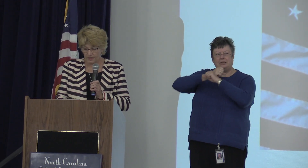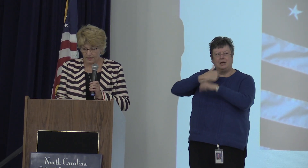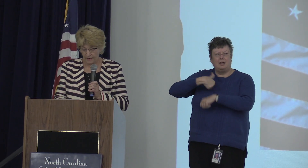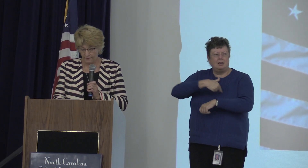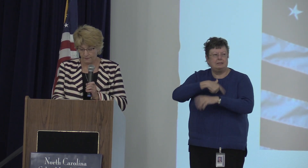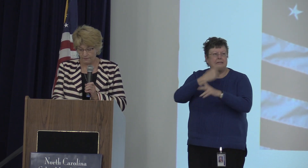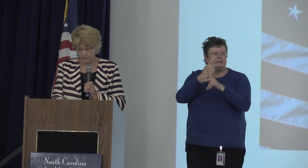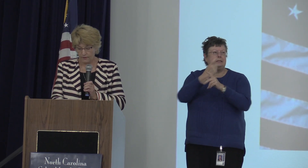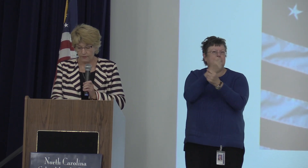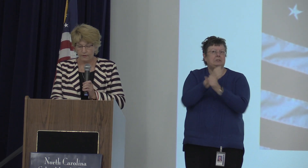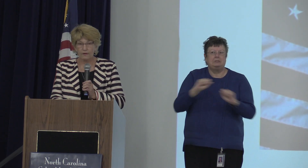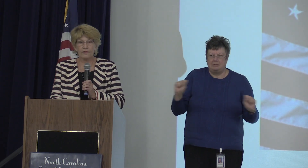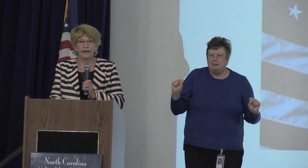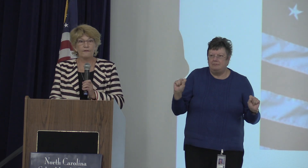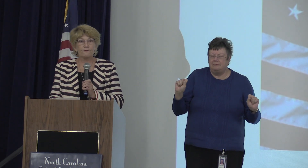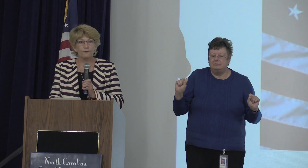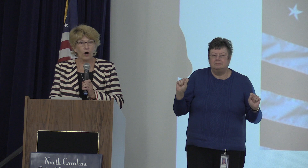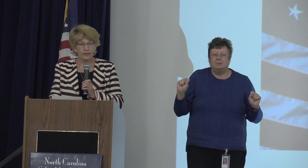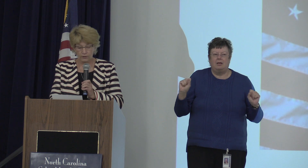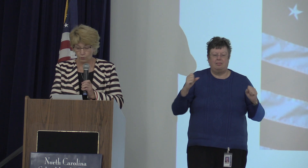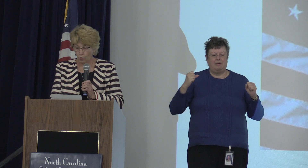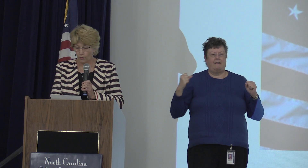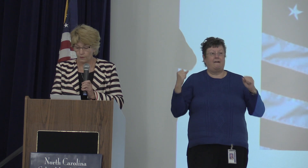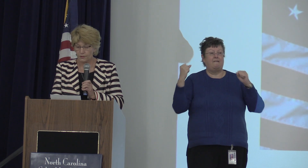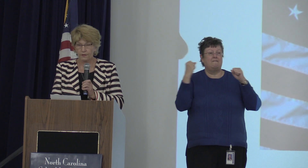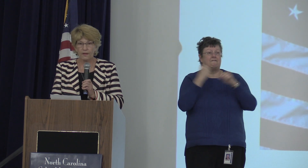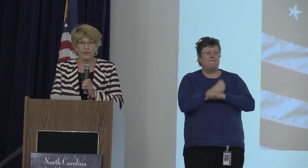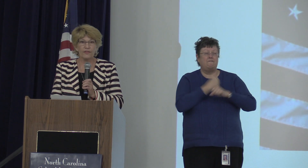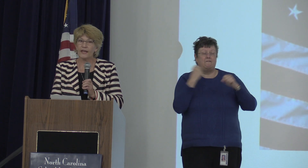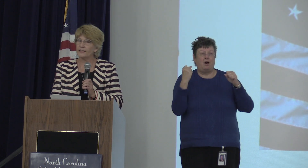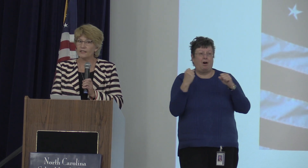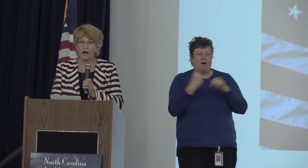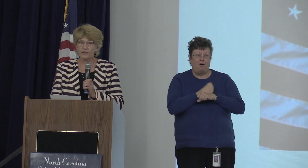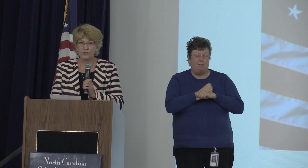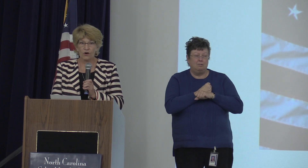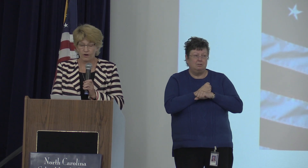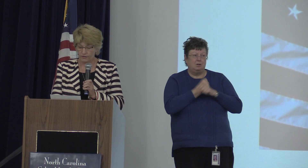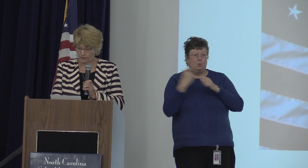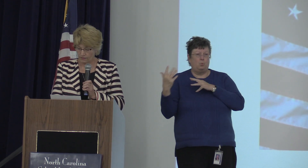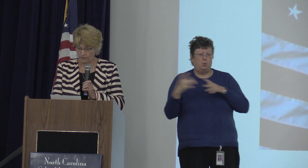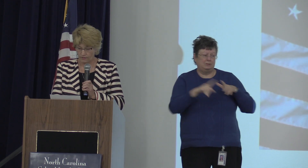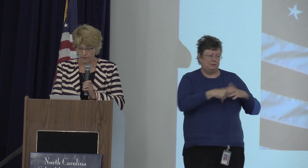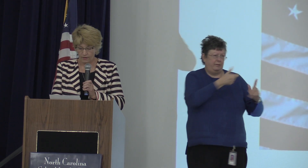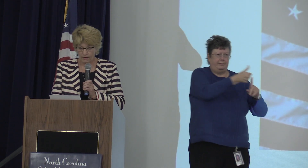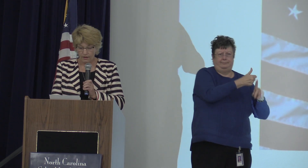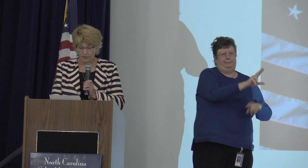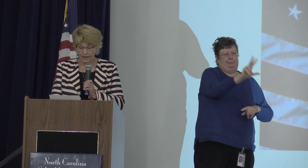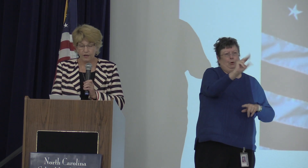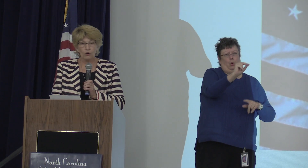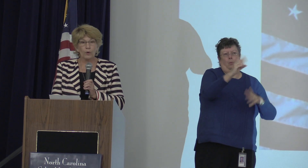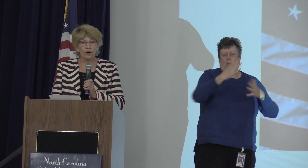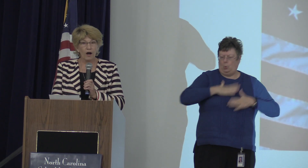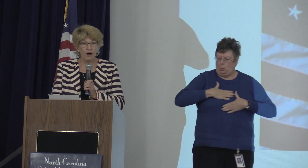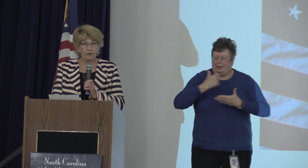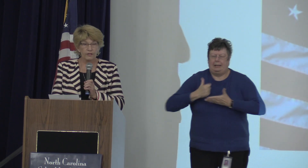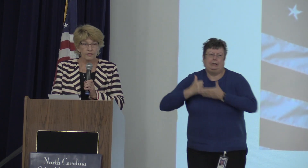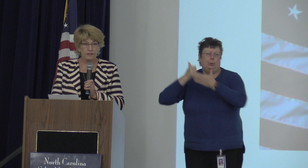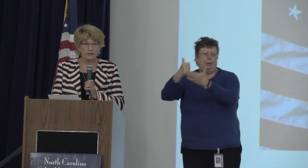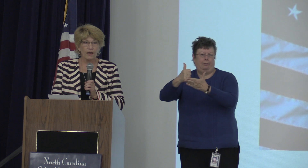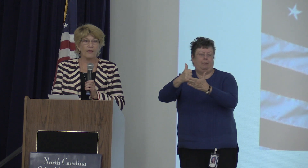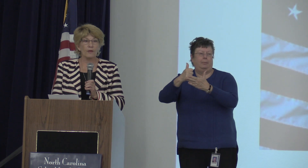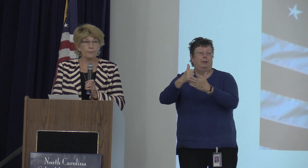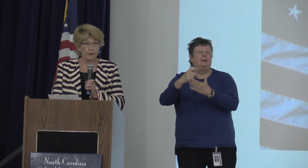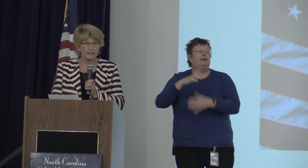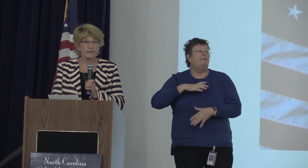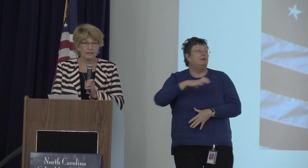they kept us safe. They have fought in wars that they did not start. They go where